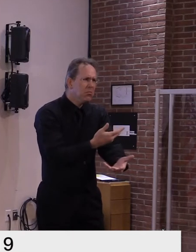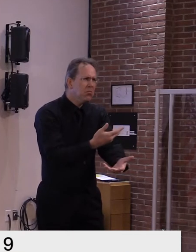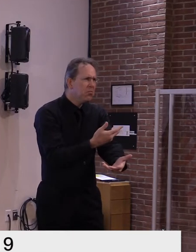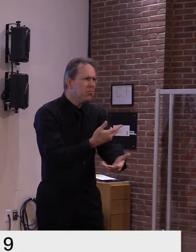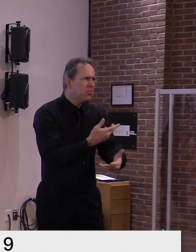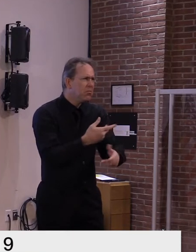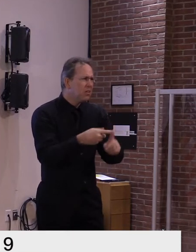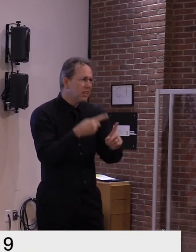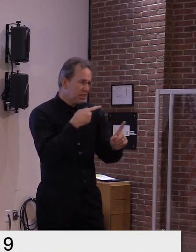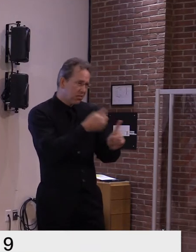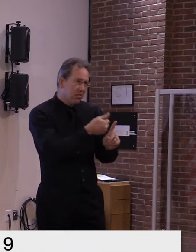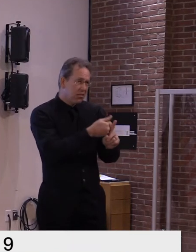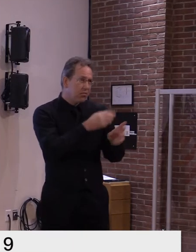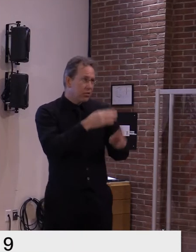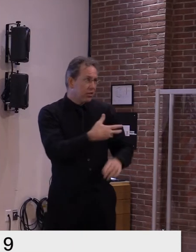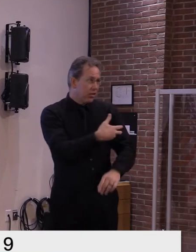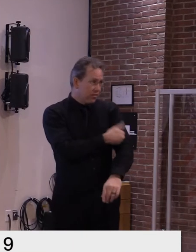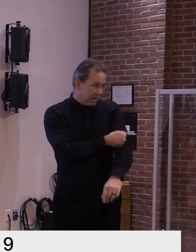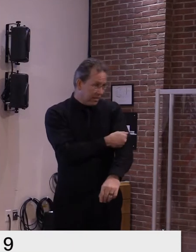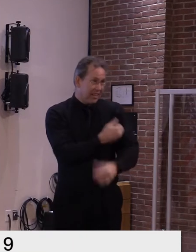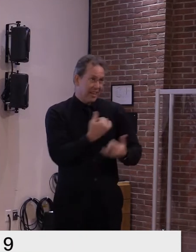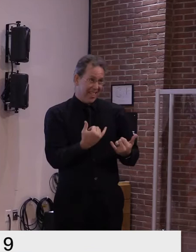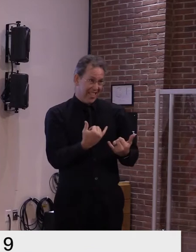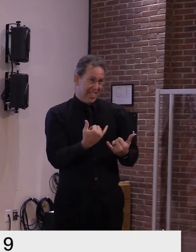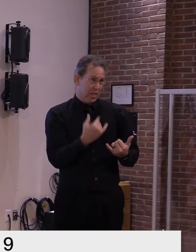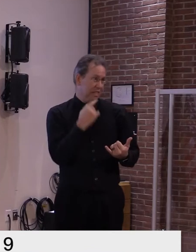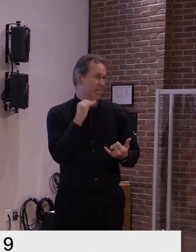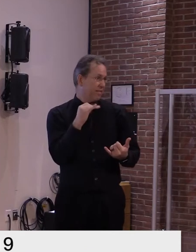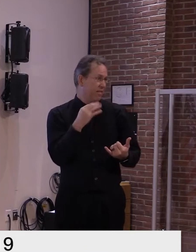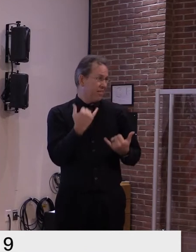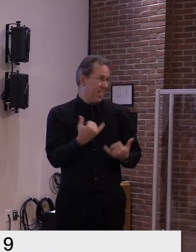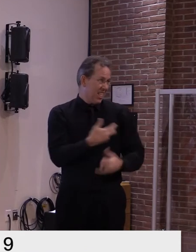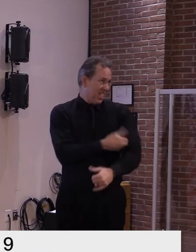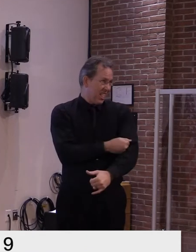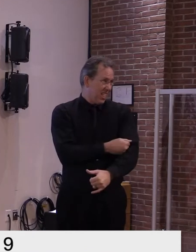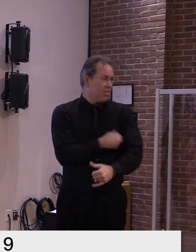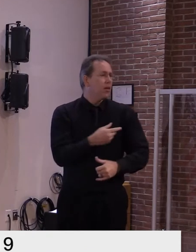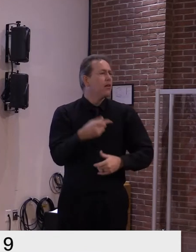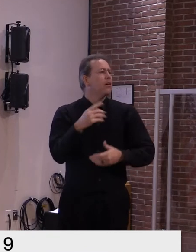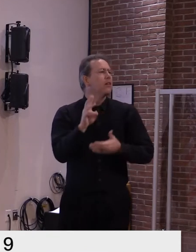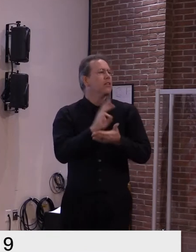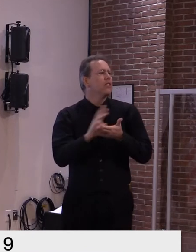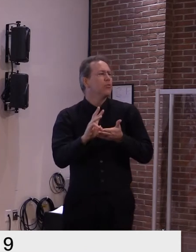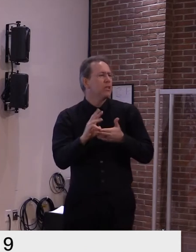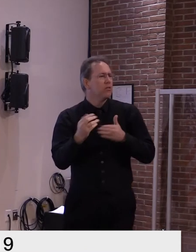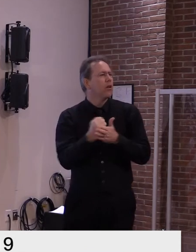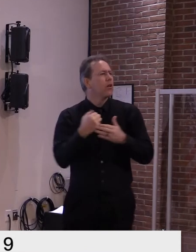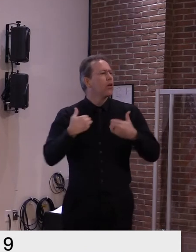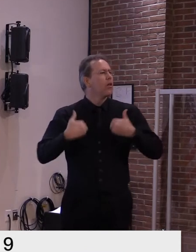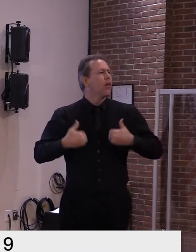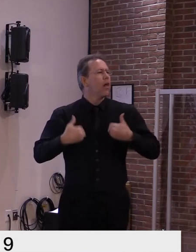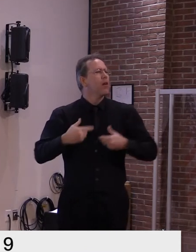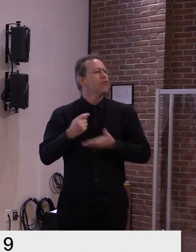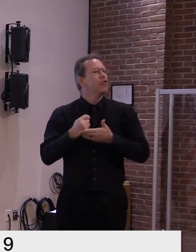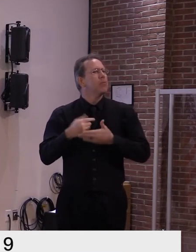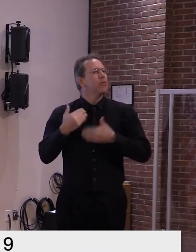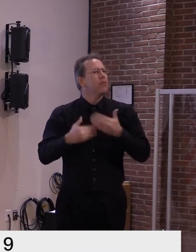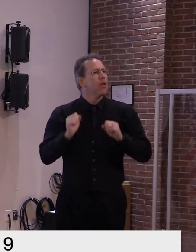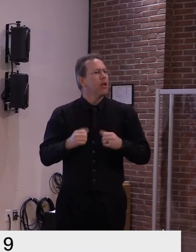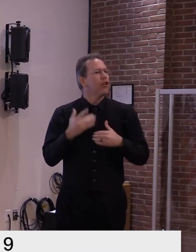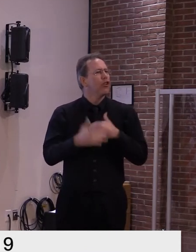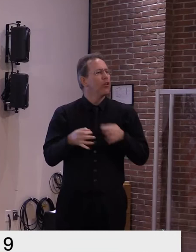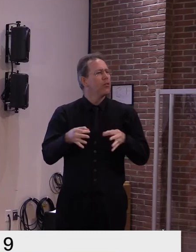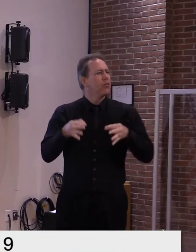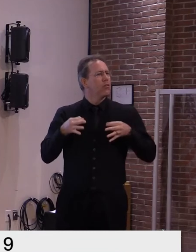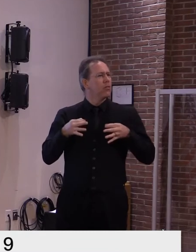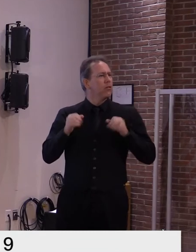would only have to wait 6 weeks for the much needed lung infusion. So it's 6 months or 6 weeks.